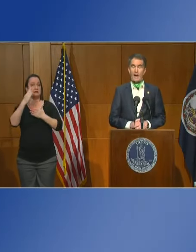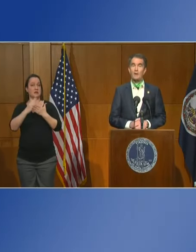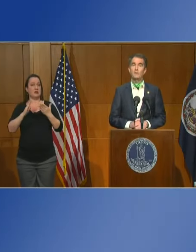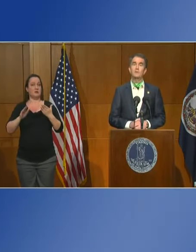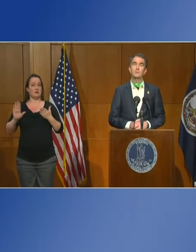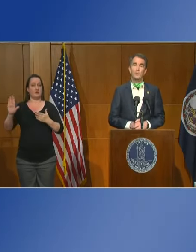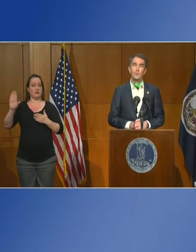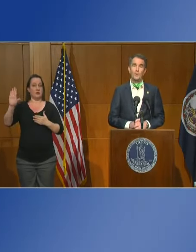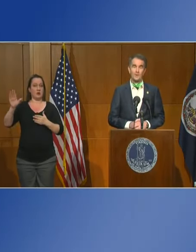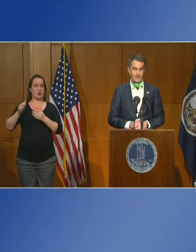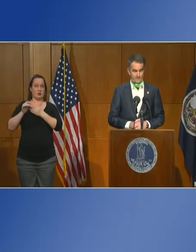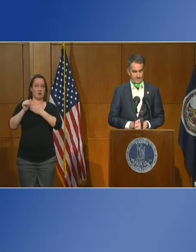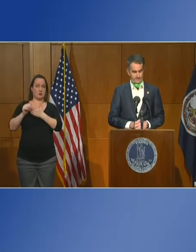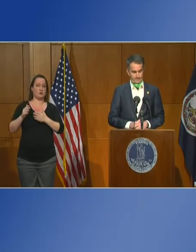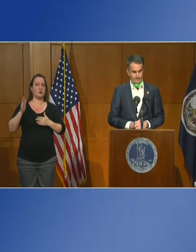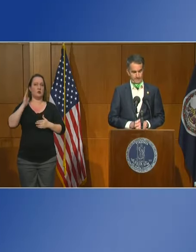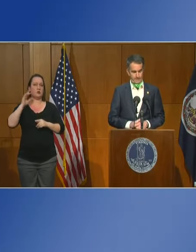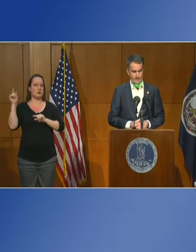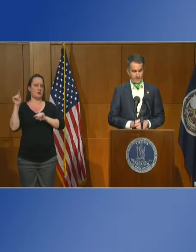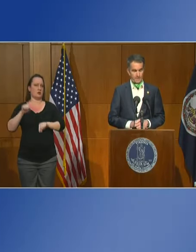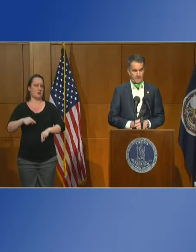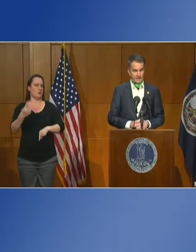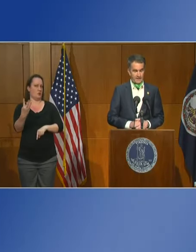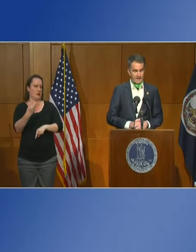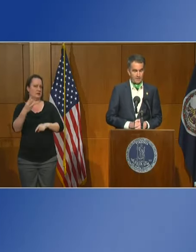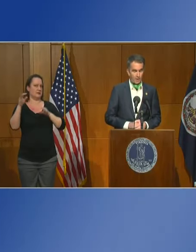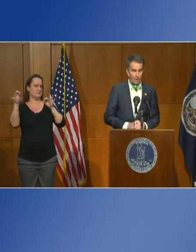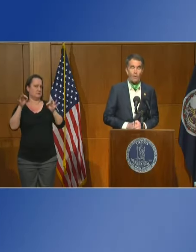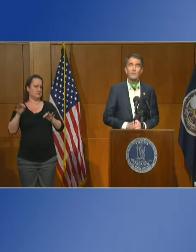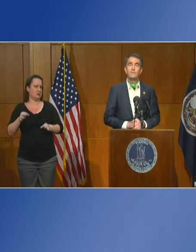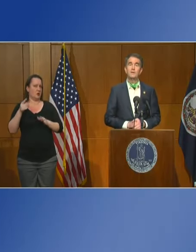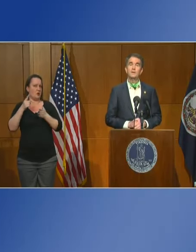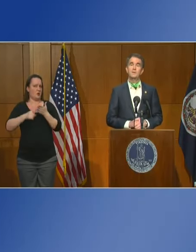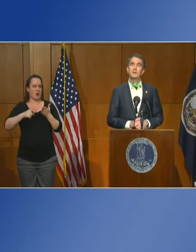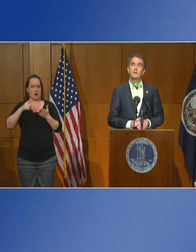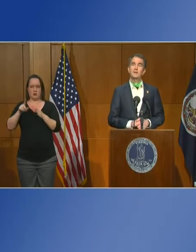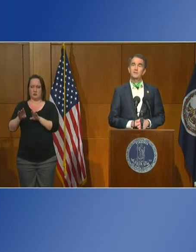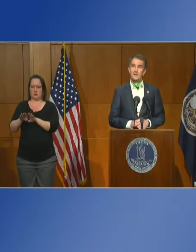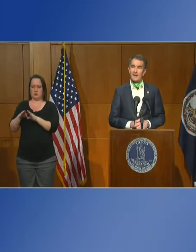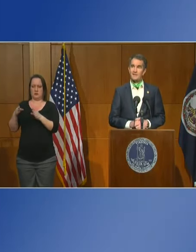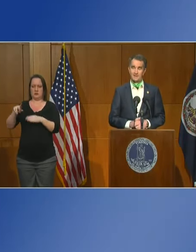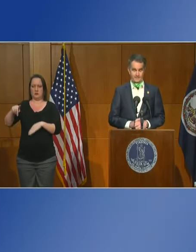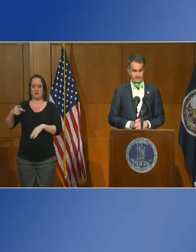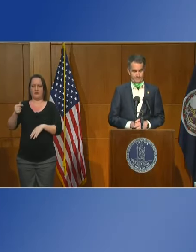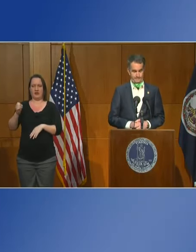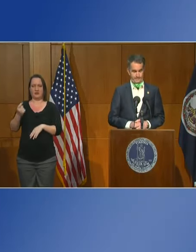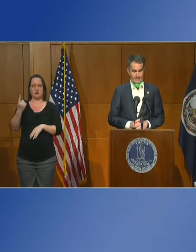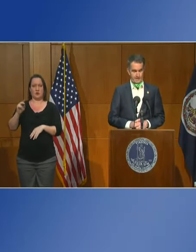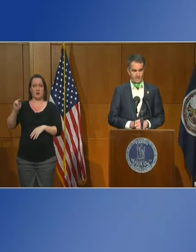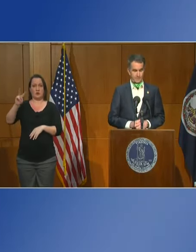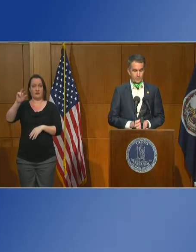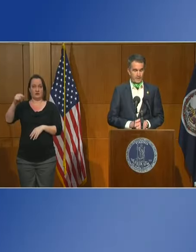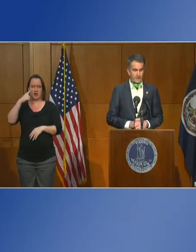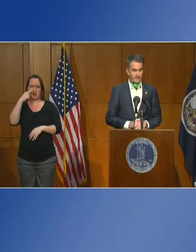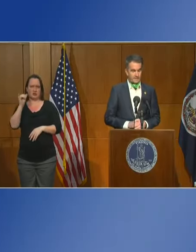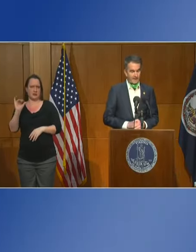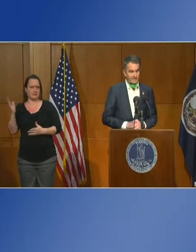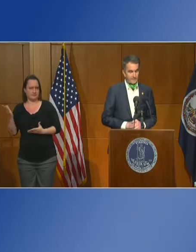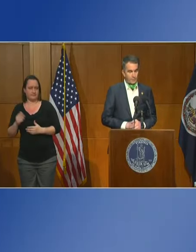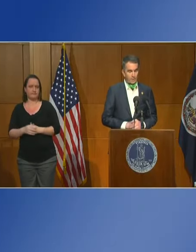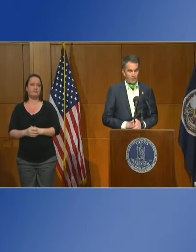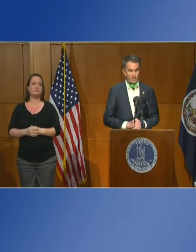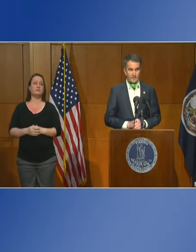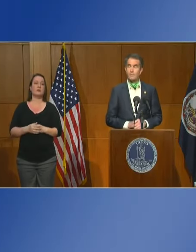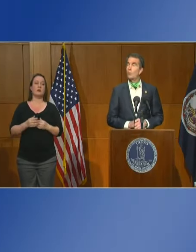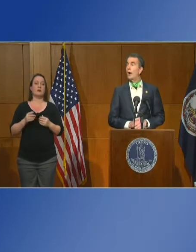explain how this will work. The key to all of this is testing. This weekend,